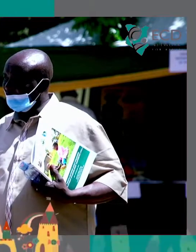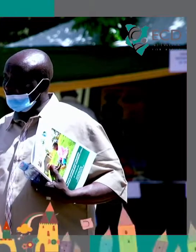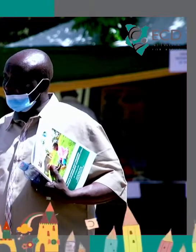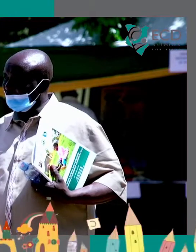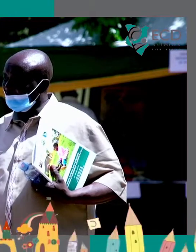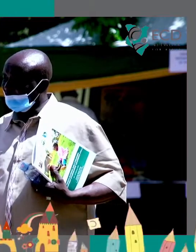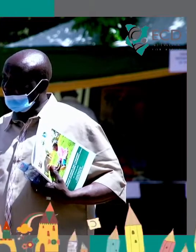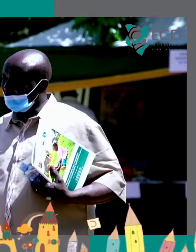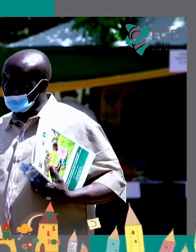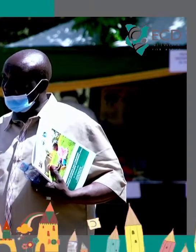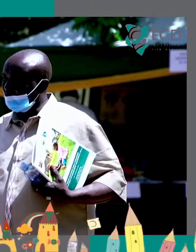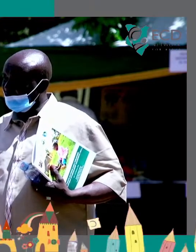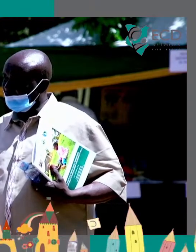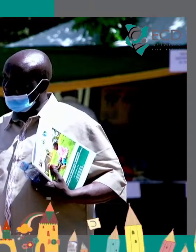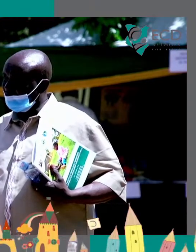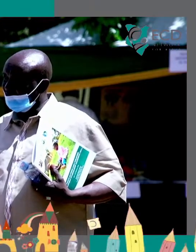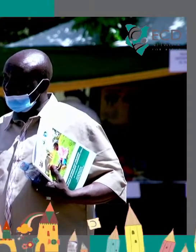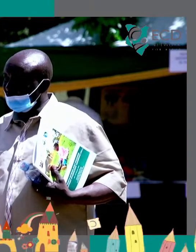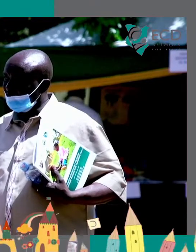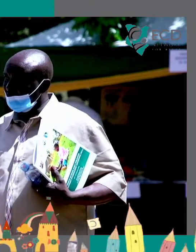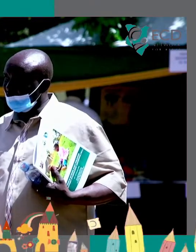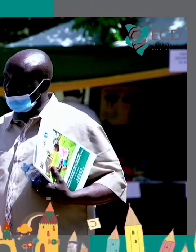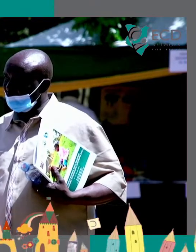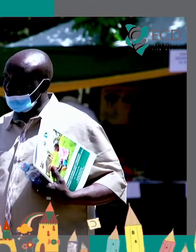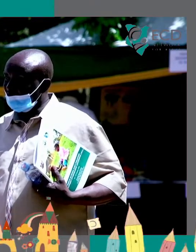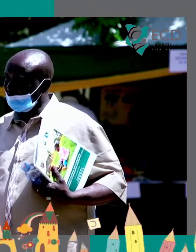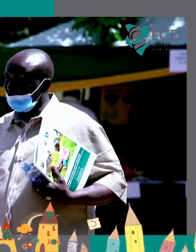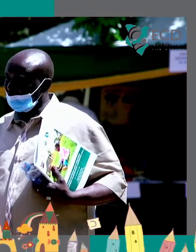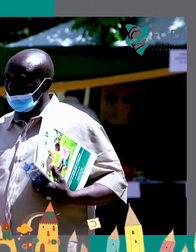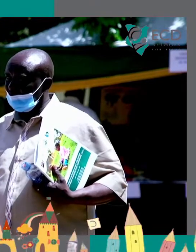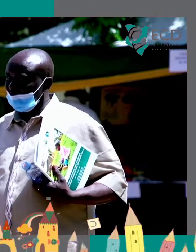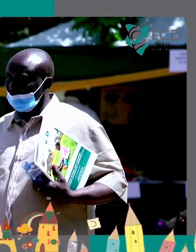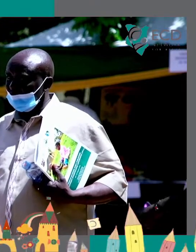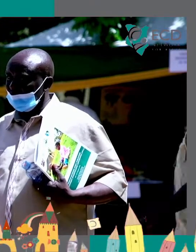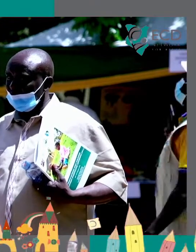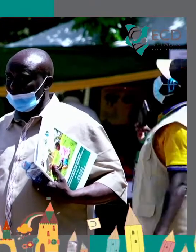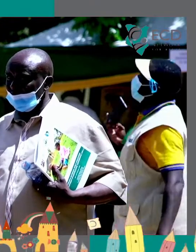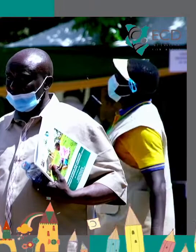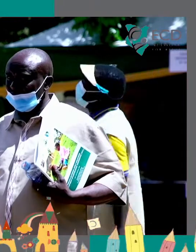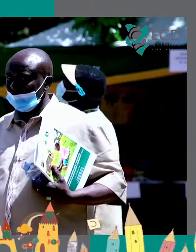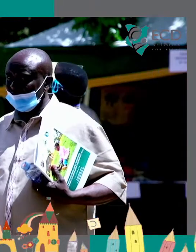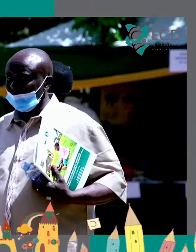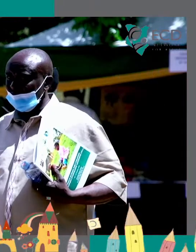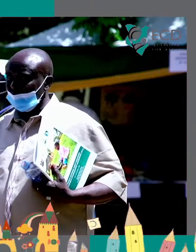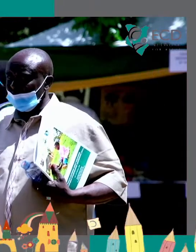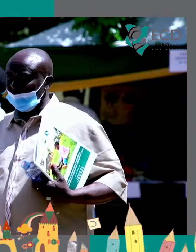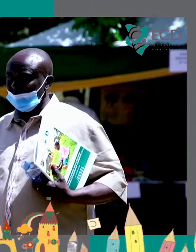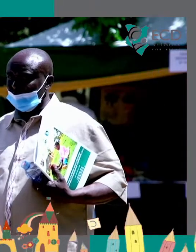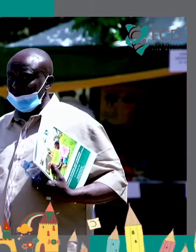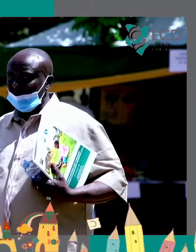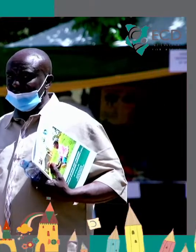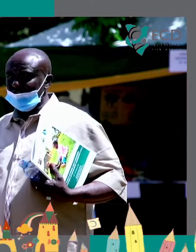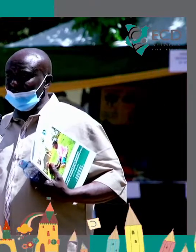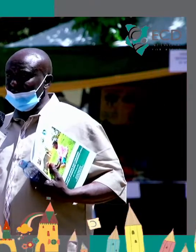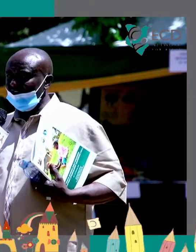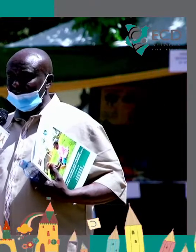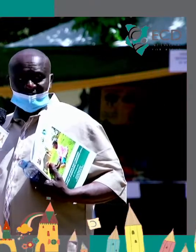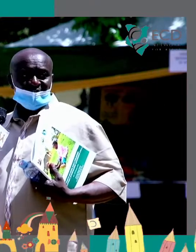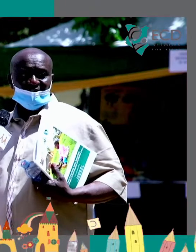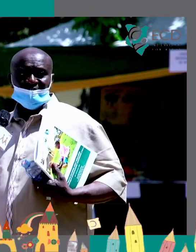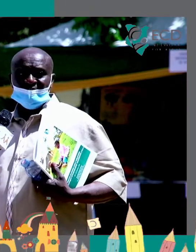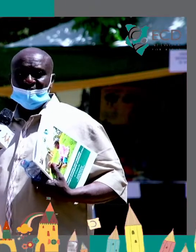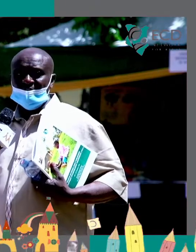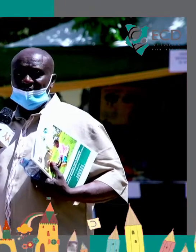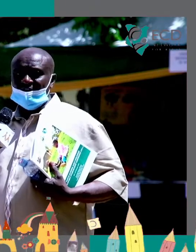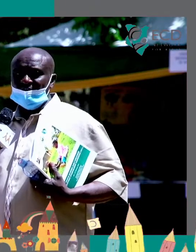to learn from this session, this conference, and maybe probably implement in Murang'a County? It is really